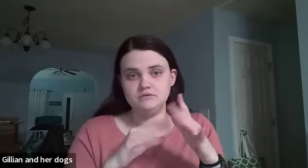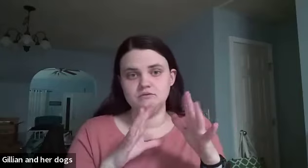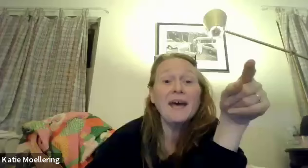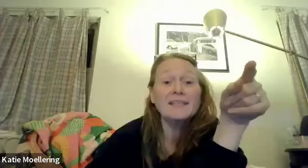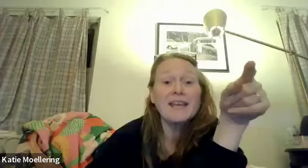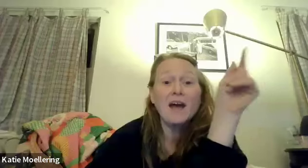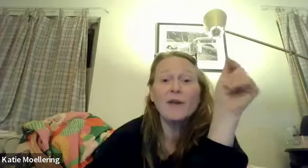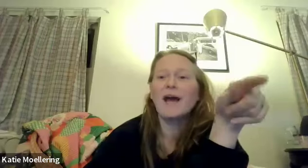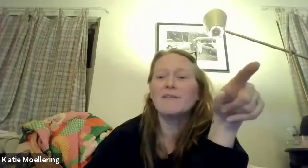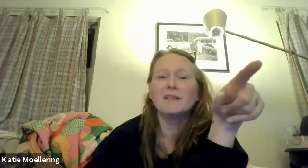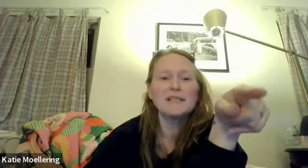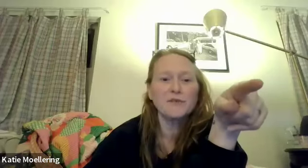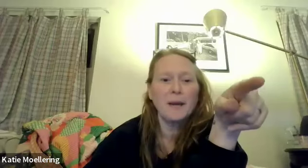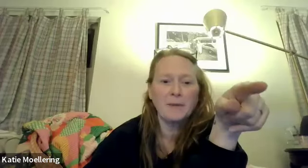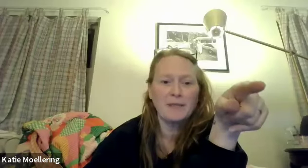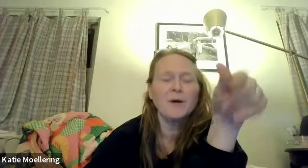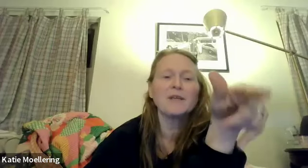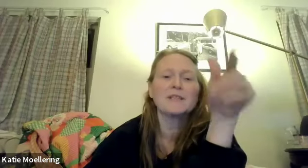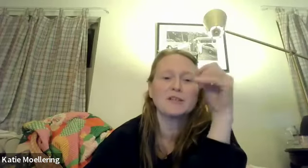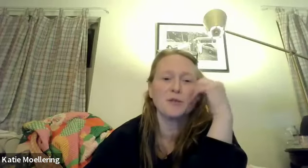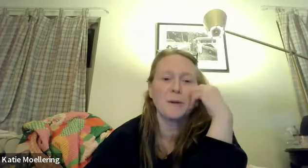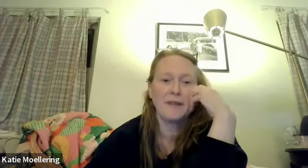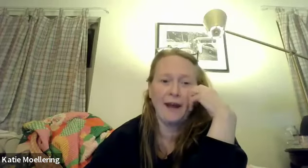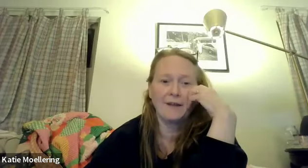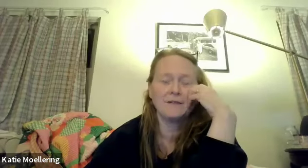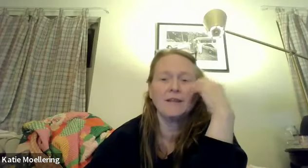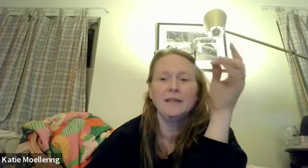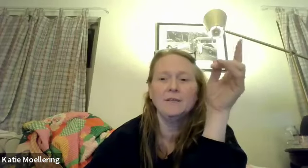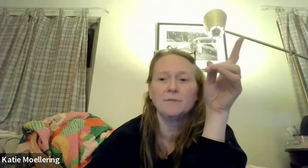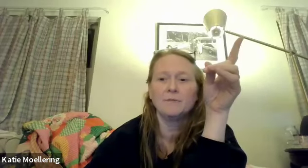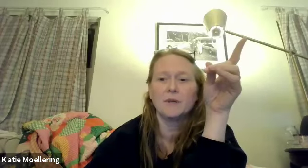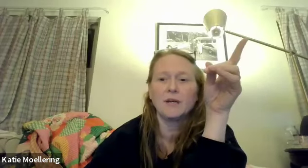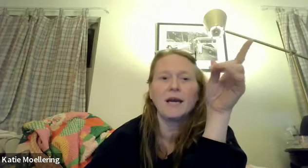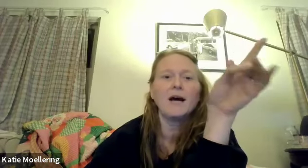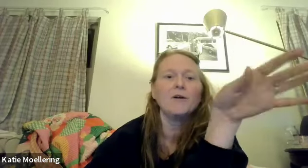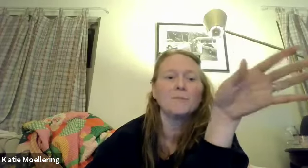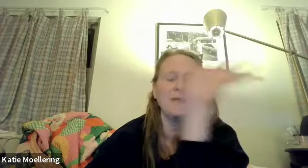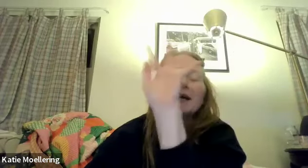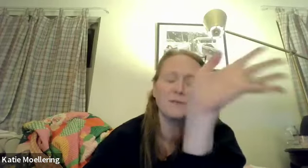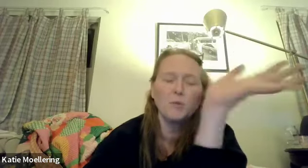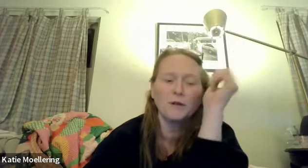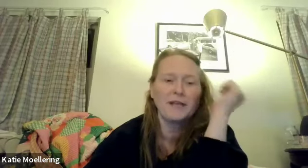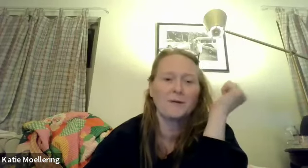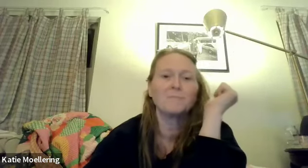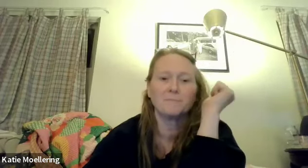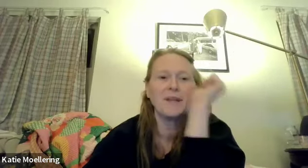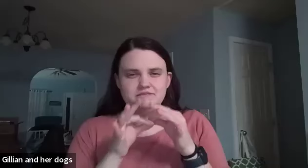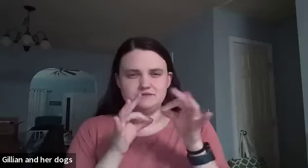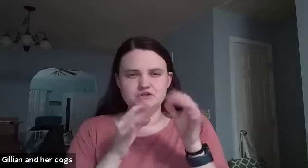available. Yes. Okay, I have a list from Amy, so I'll get in touch with you about that. And Yes. then yes, we'll work that out. So we can do